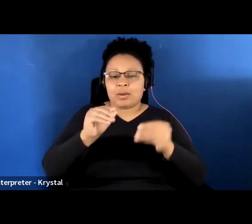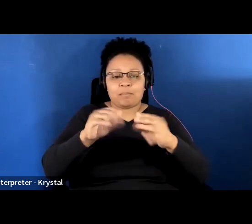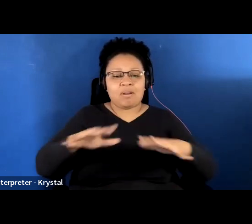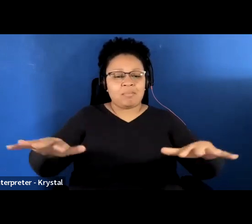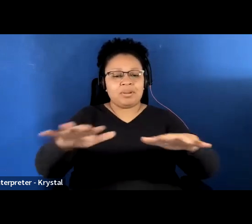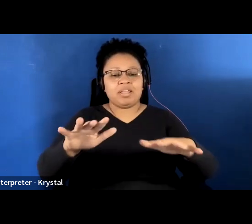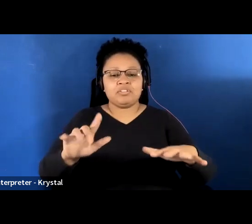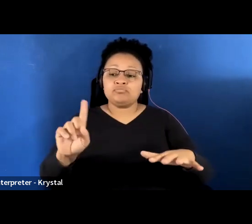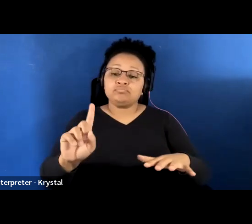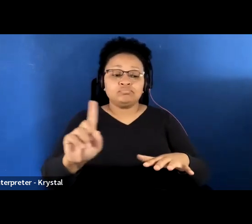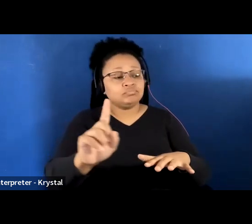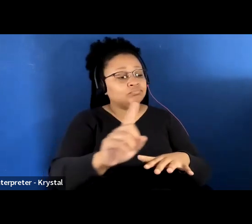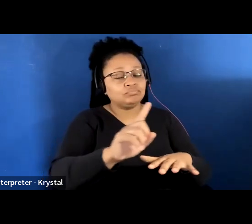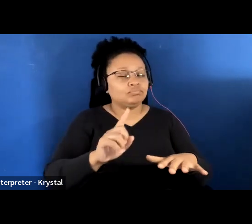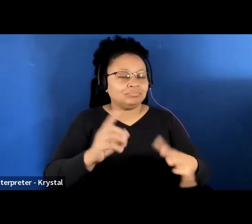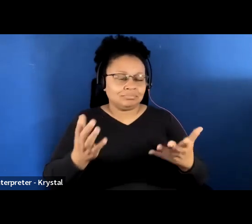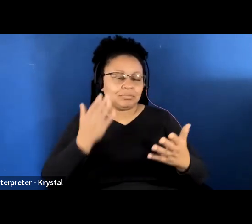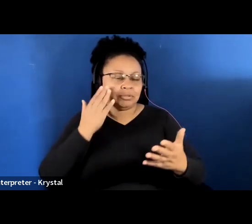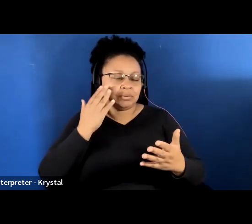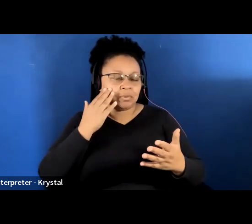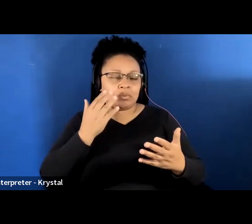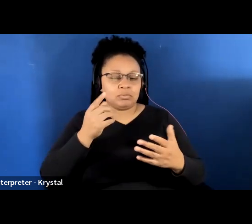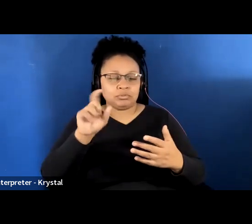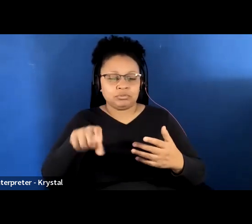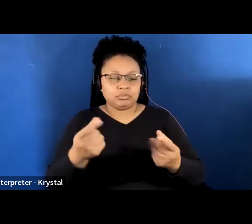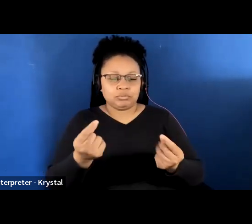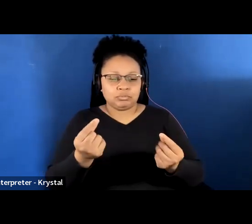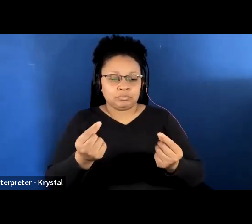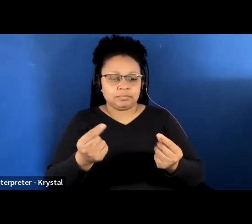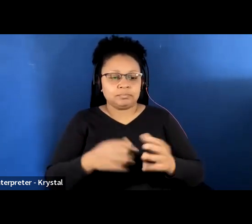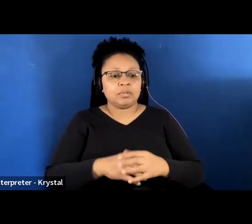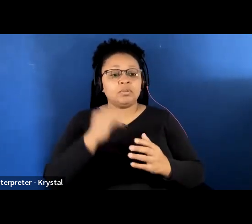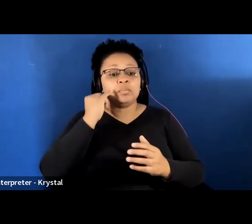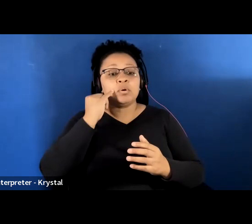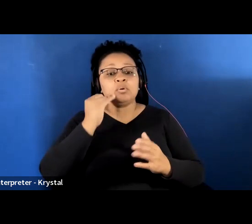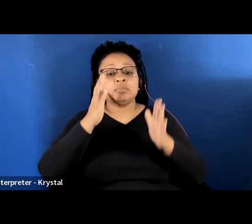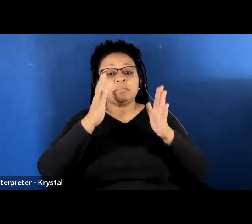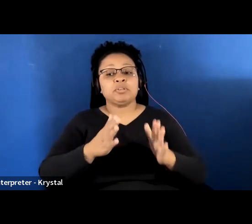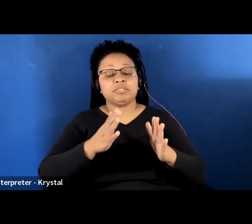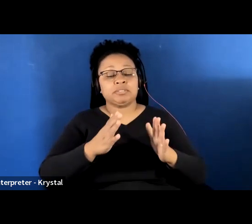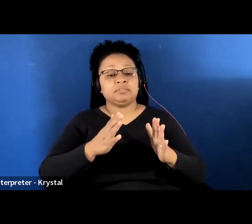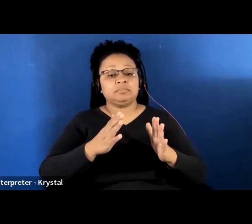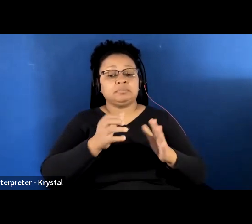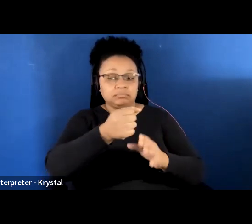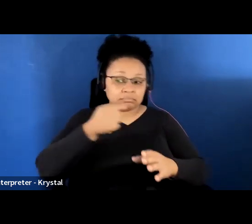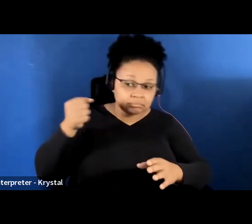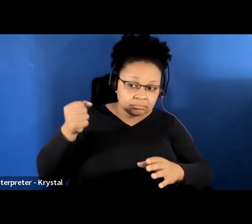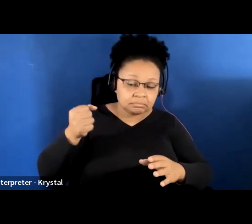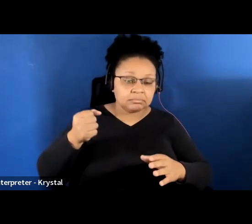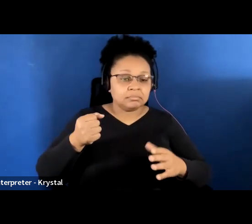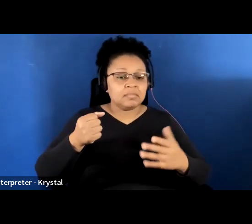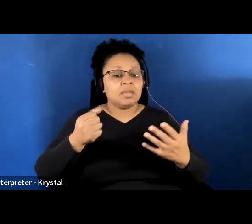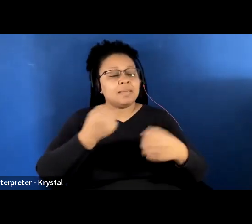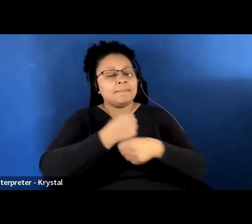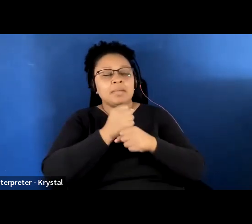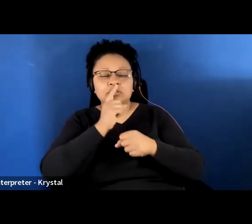So they answered the door. You finally got a person that wants to talk to you. I always try to confirm that this is a good time and what they actually